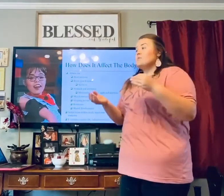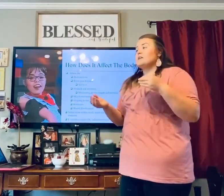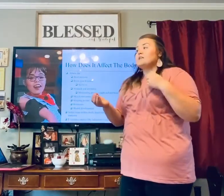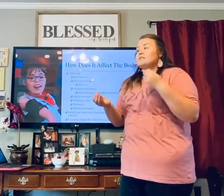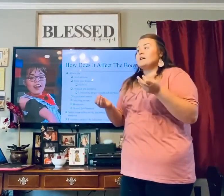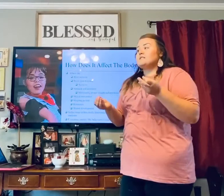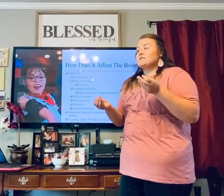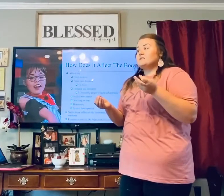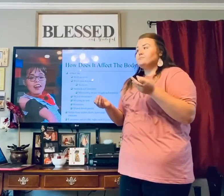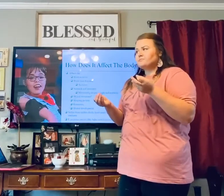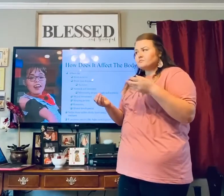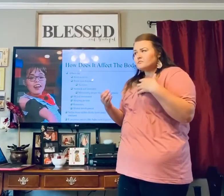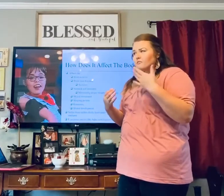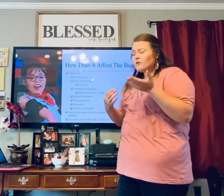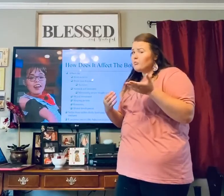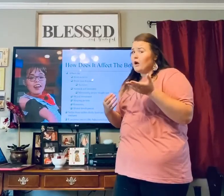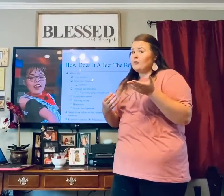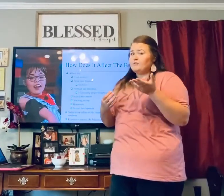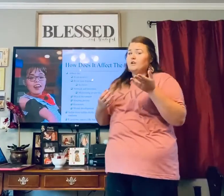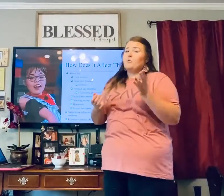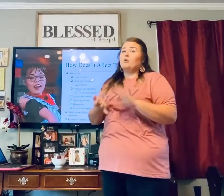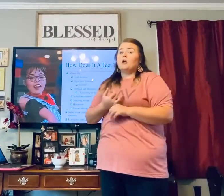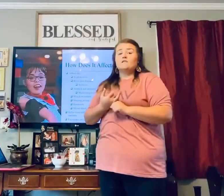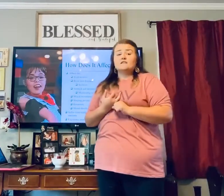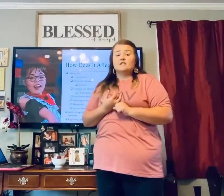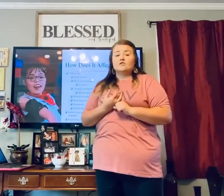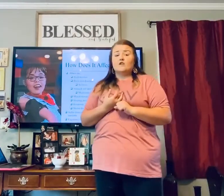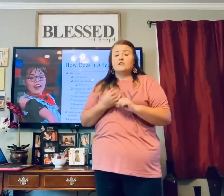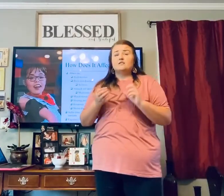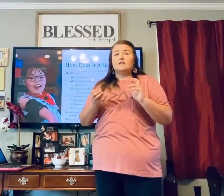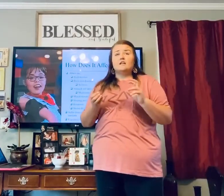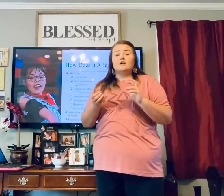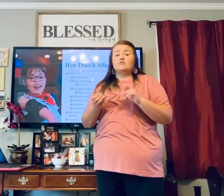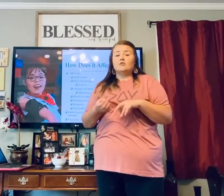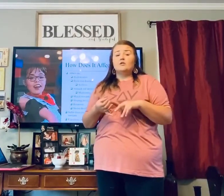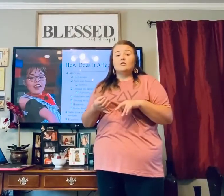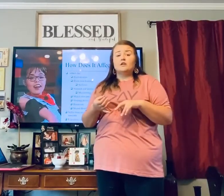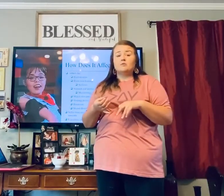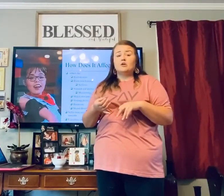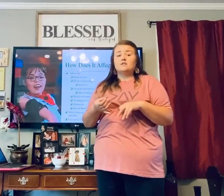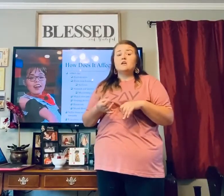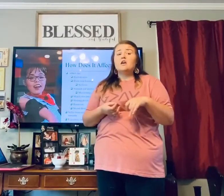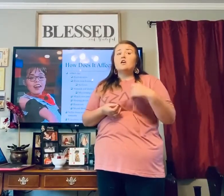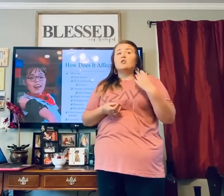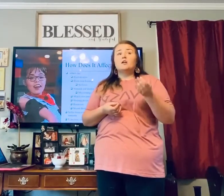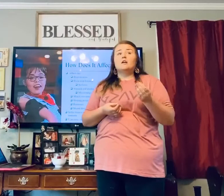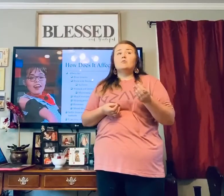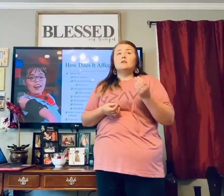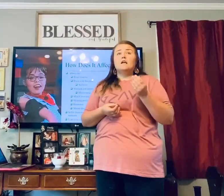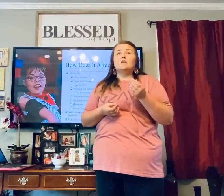and intestine problems. So a lot of these kids are very skinny and frail looking because they're unable to get